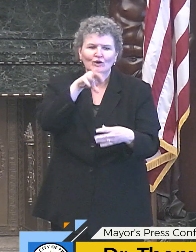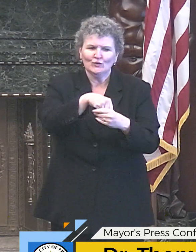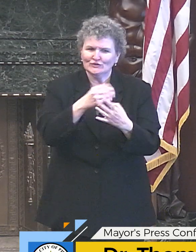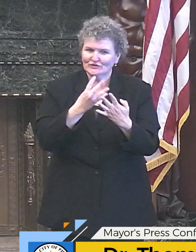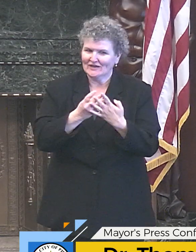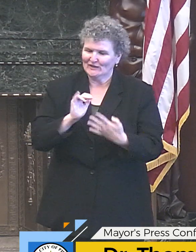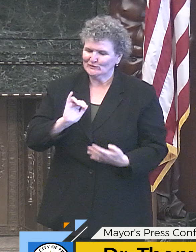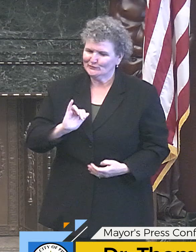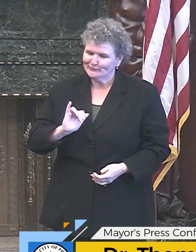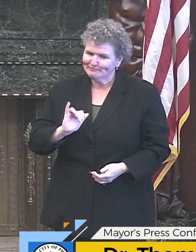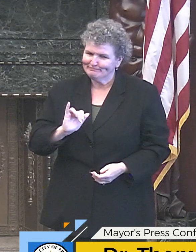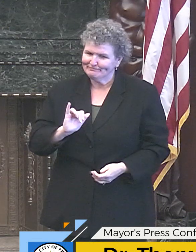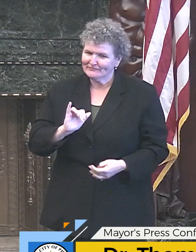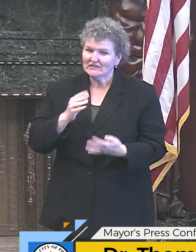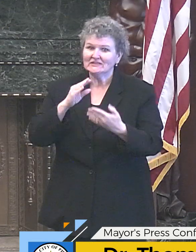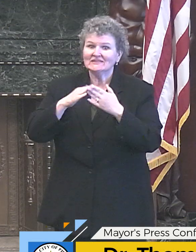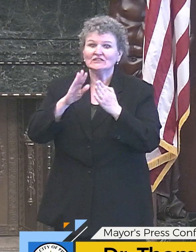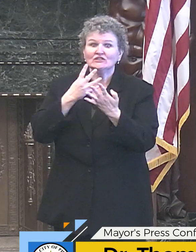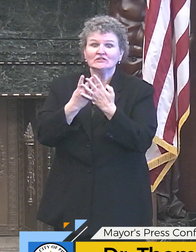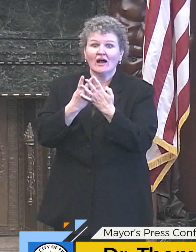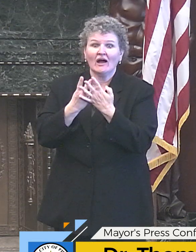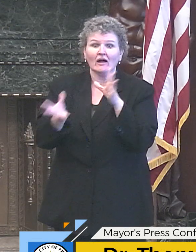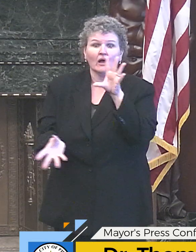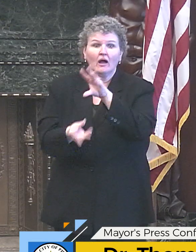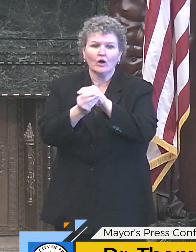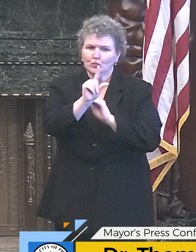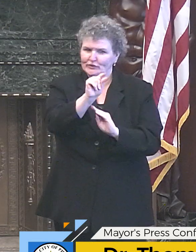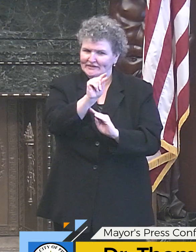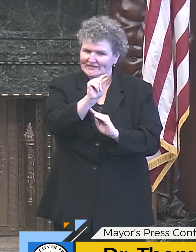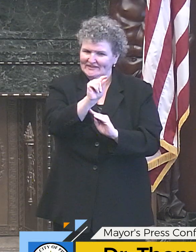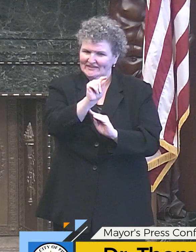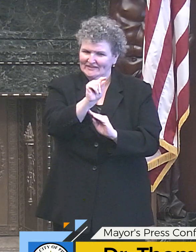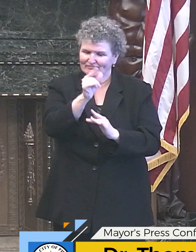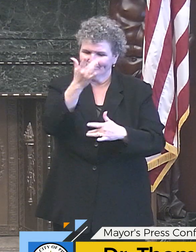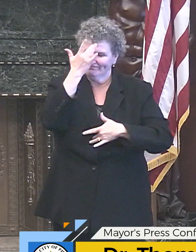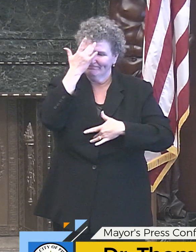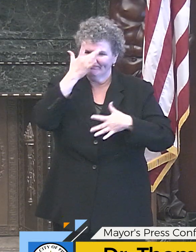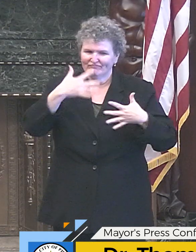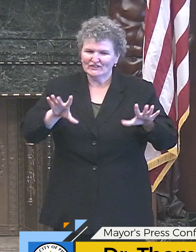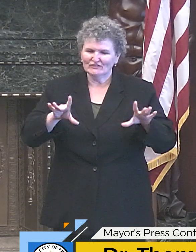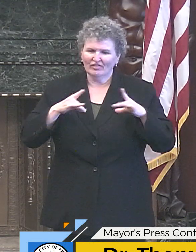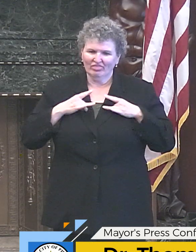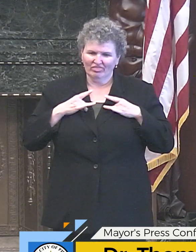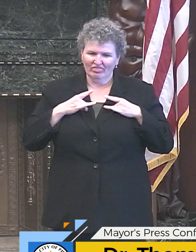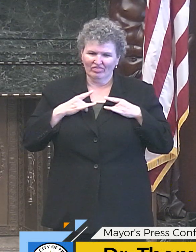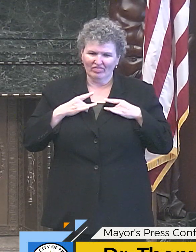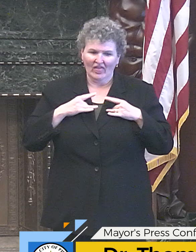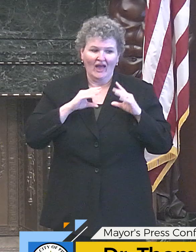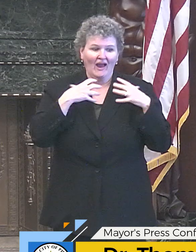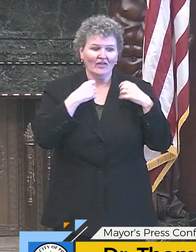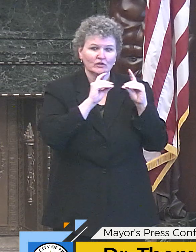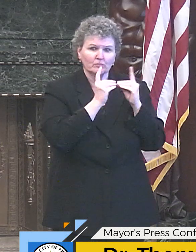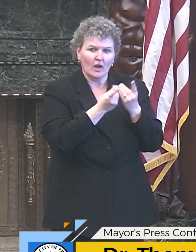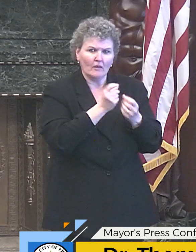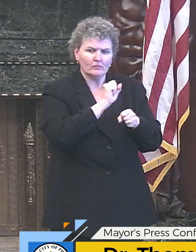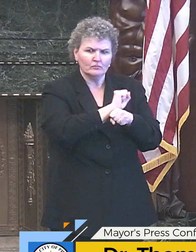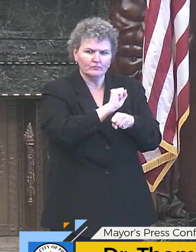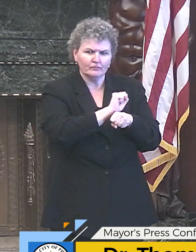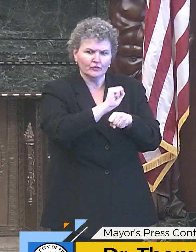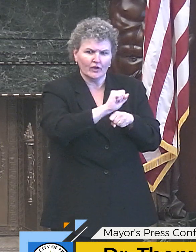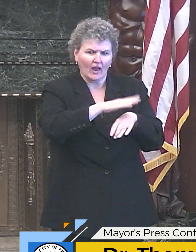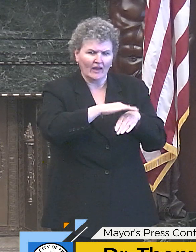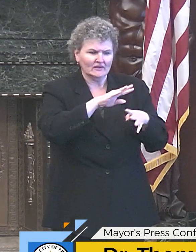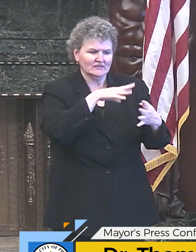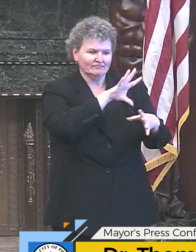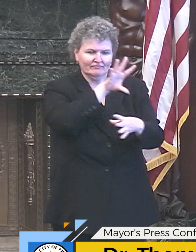to 20 infections in inmates in the city's jail. The health department is working with all these facilities, including the city's jail, to